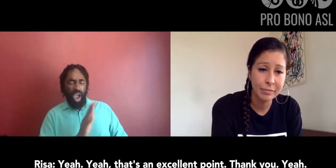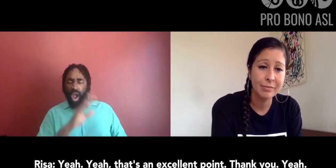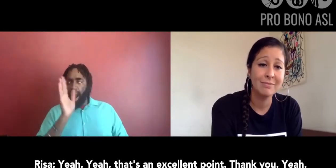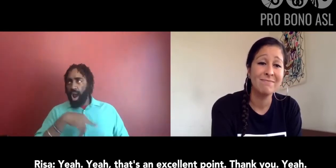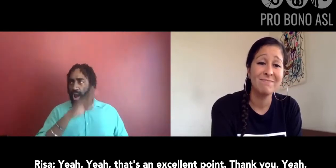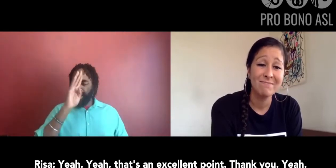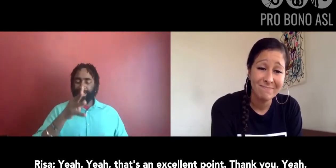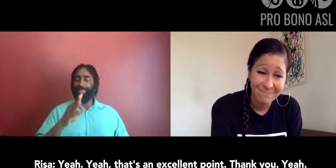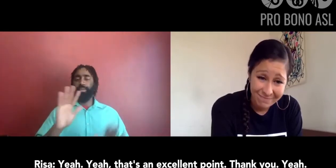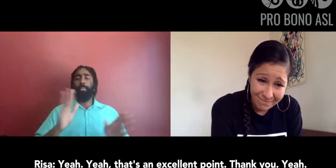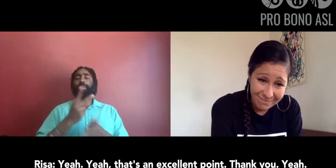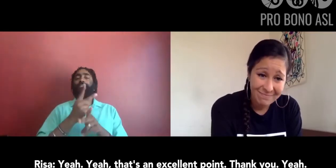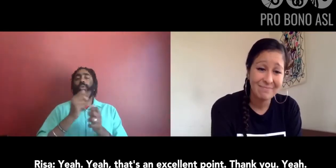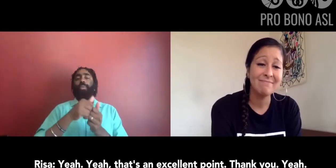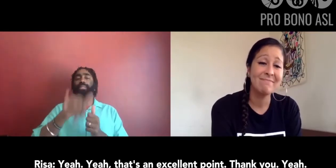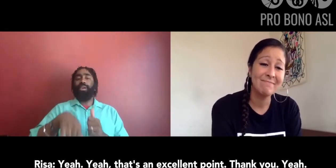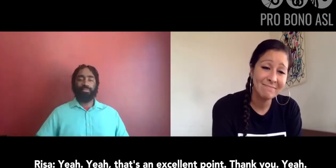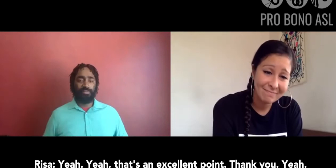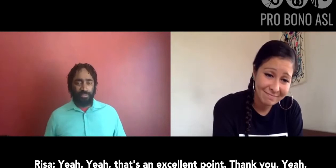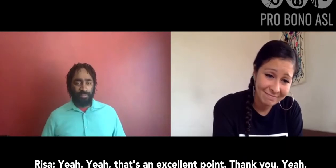excellent point. Thank you. Yeah.